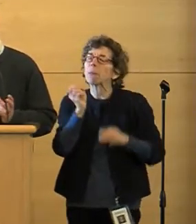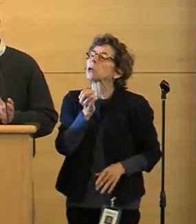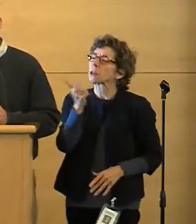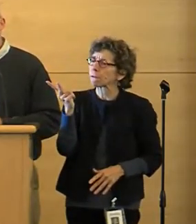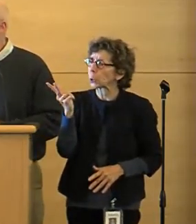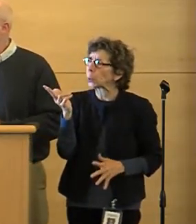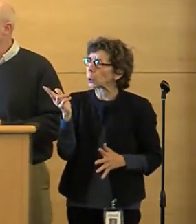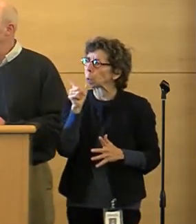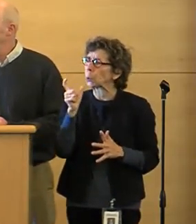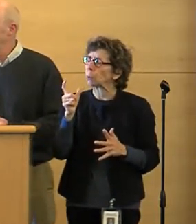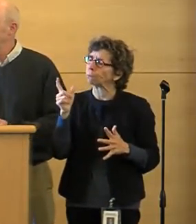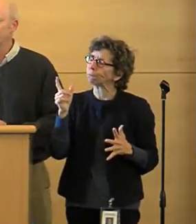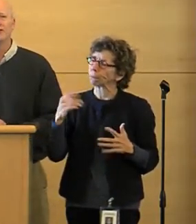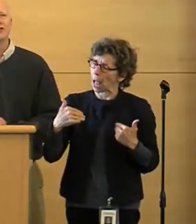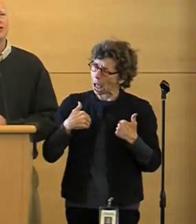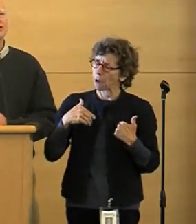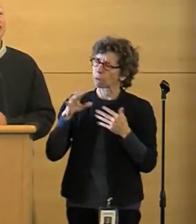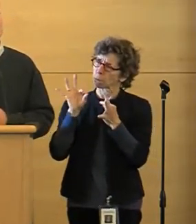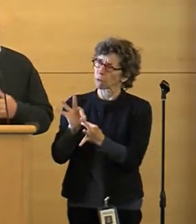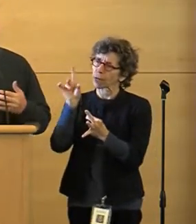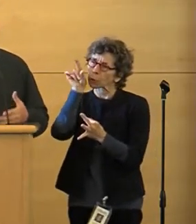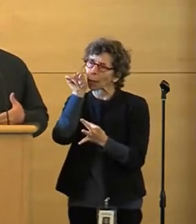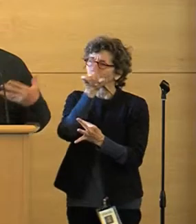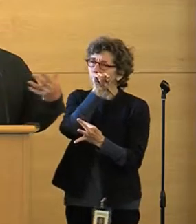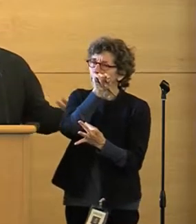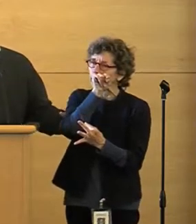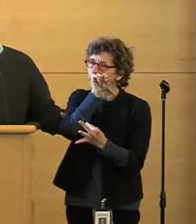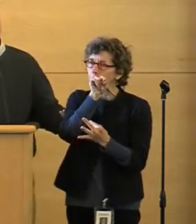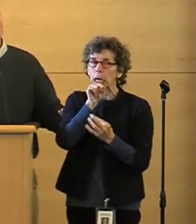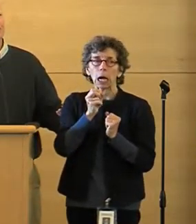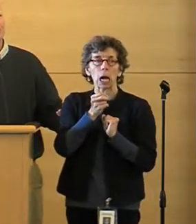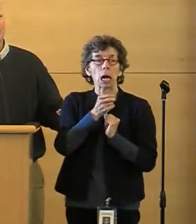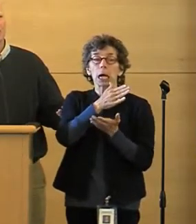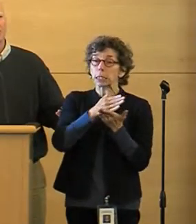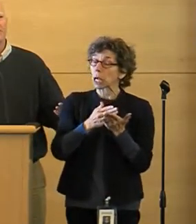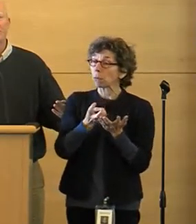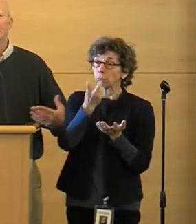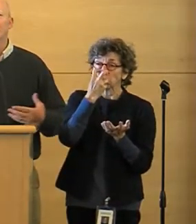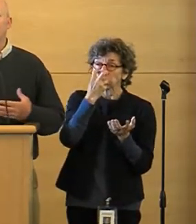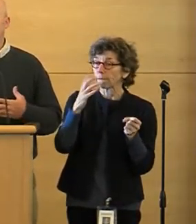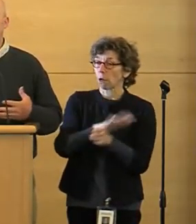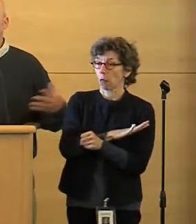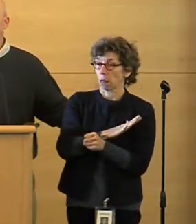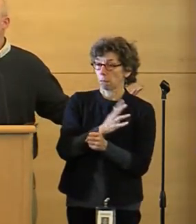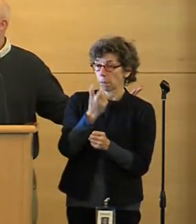If we're talking about the ability to see, then how many of you have 20/20 vision?